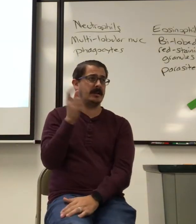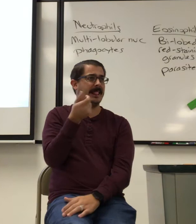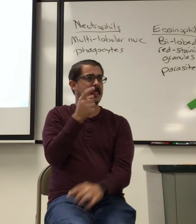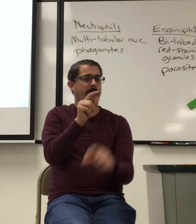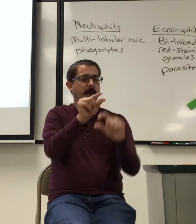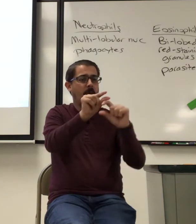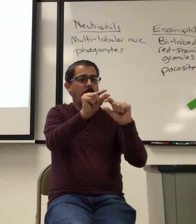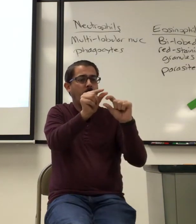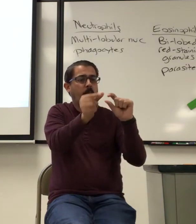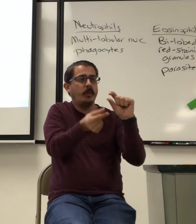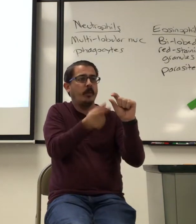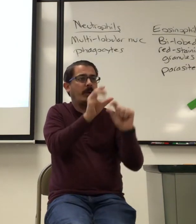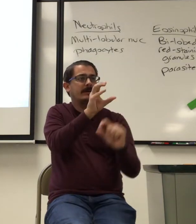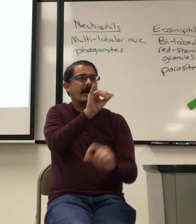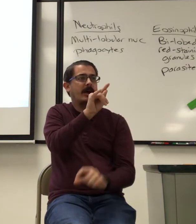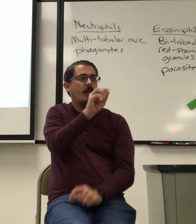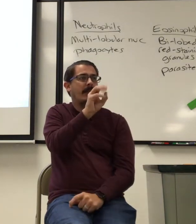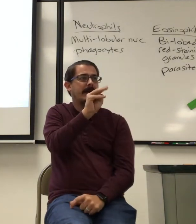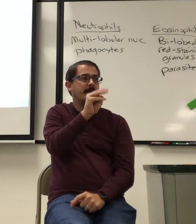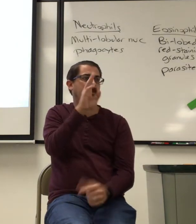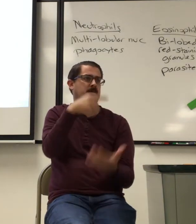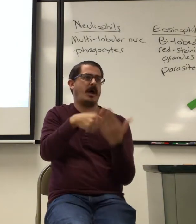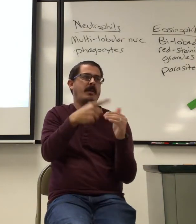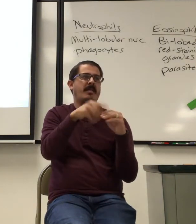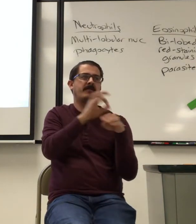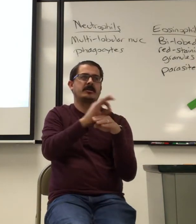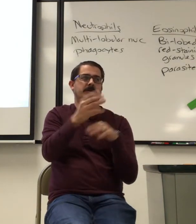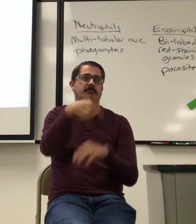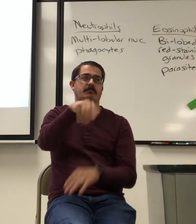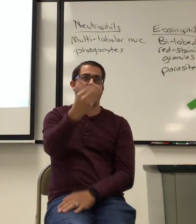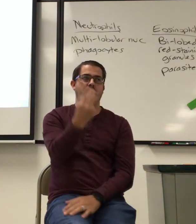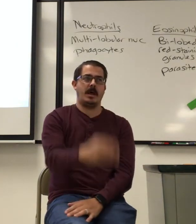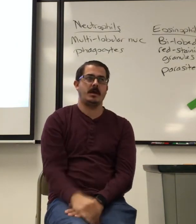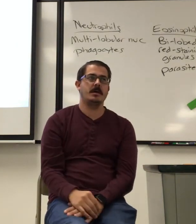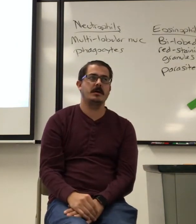cytoplasm. I'll talk about the function later.